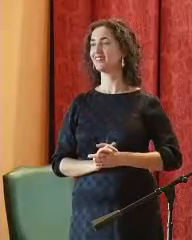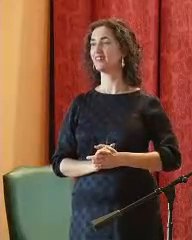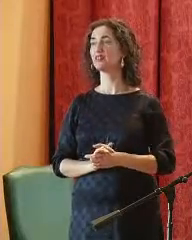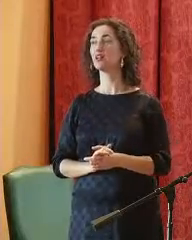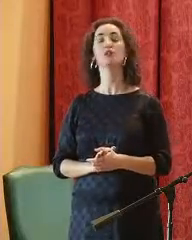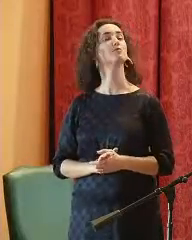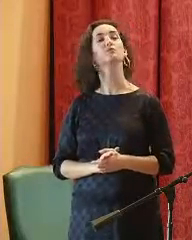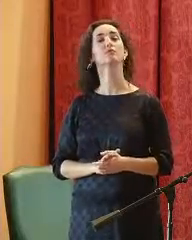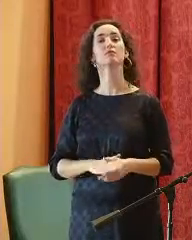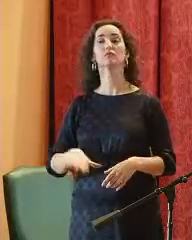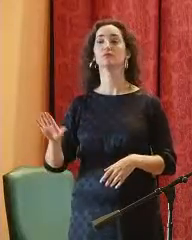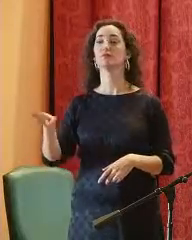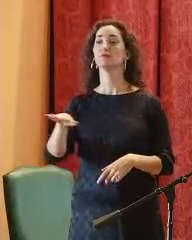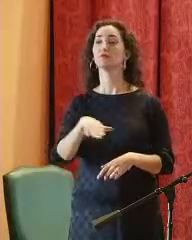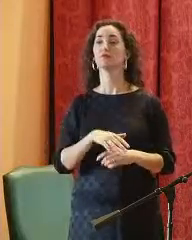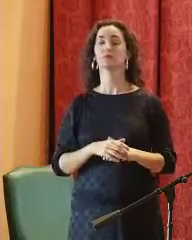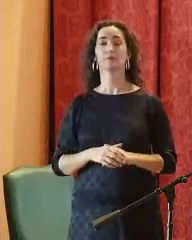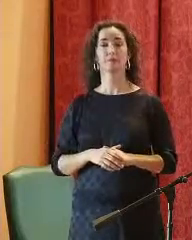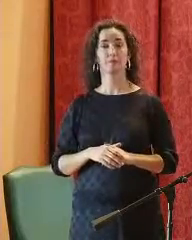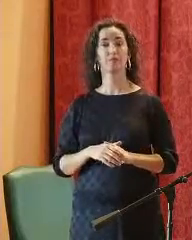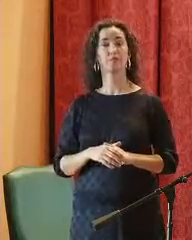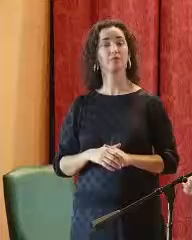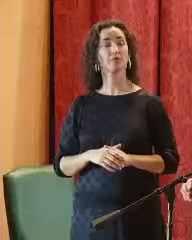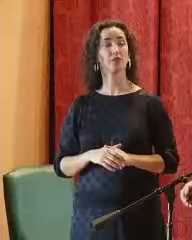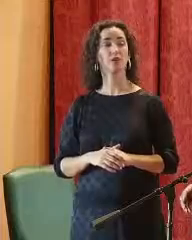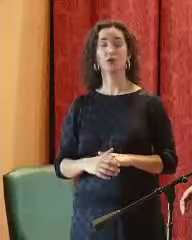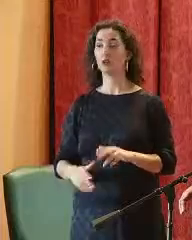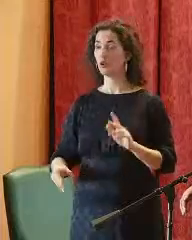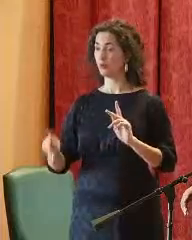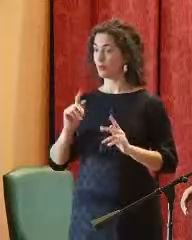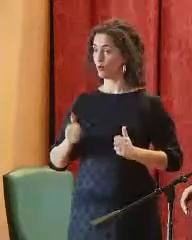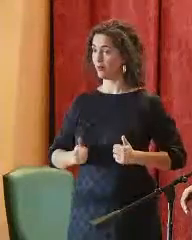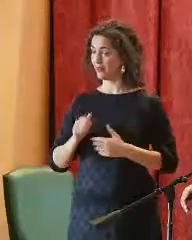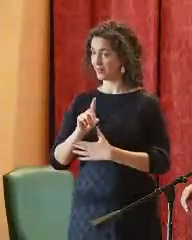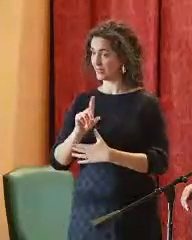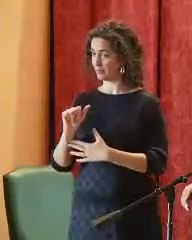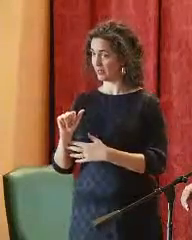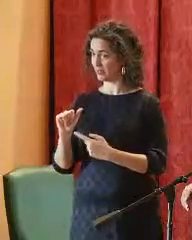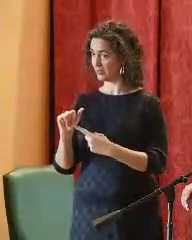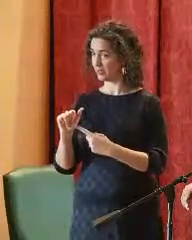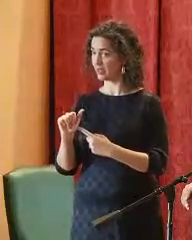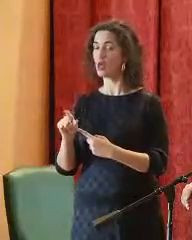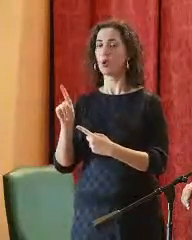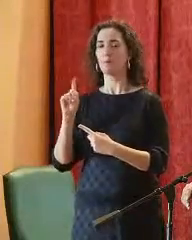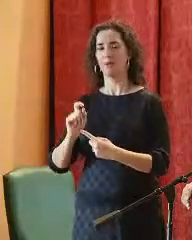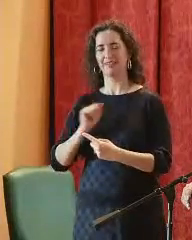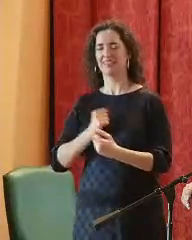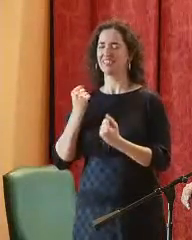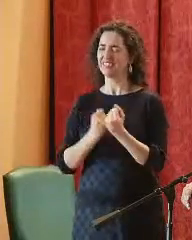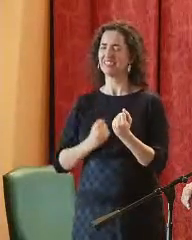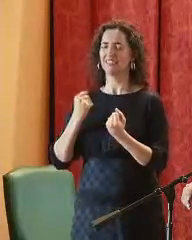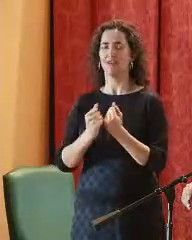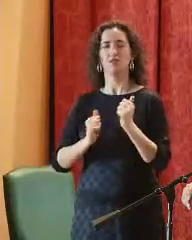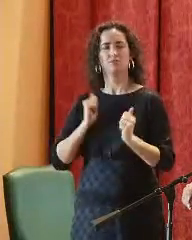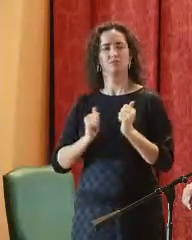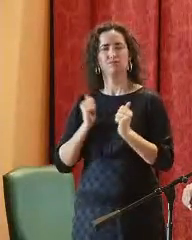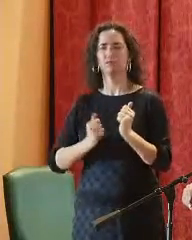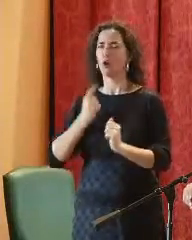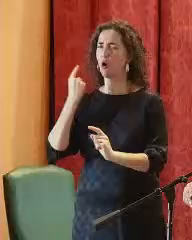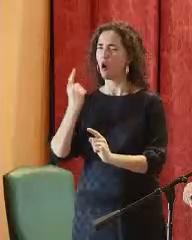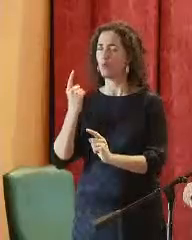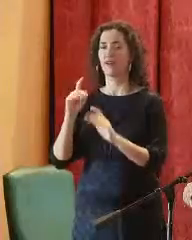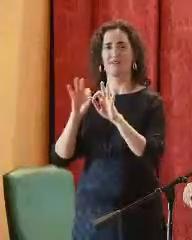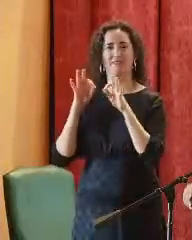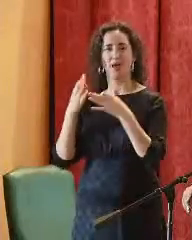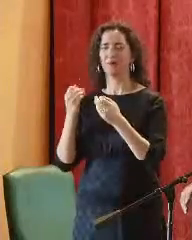many people never understand how fiercely individuals living with disabilities have to advocate for themselves and their